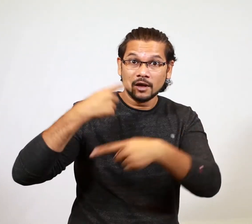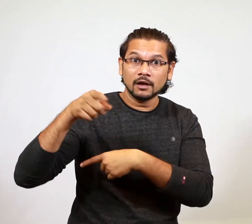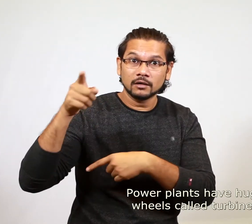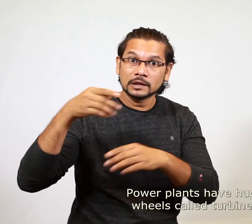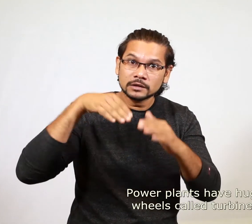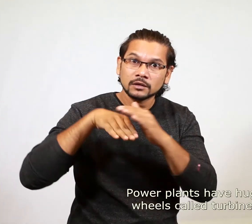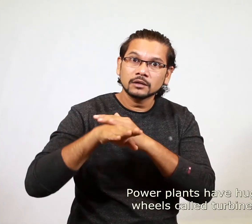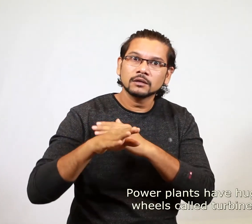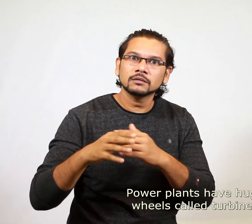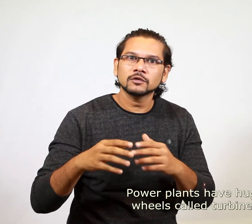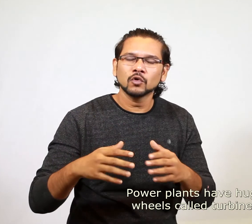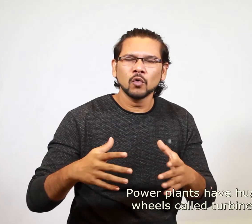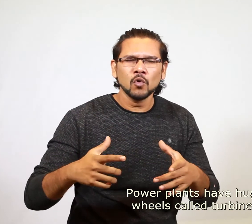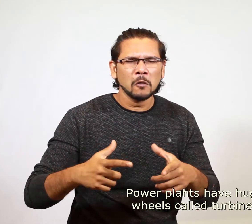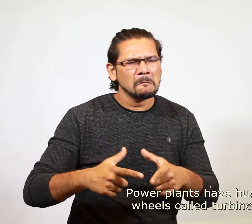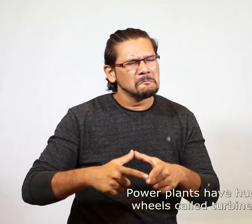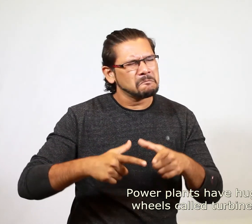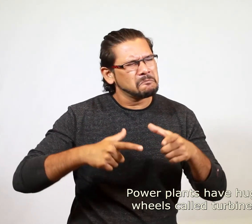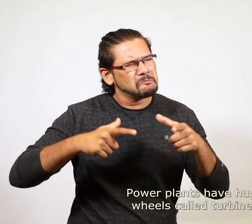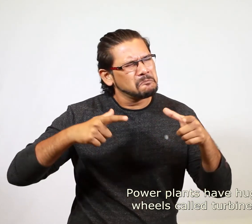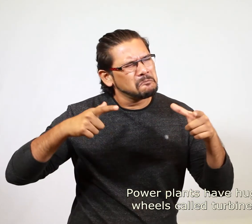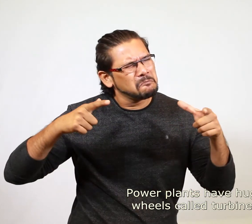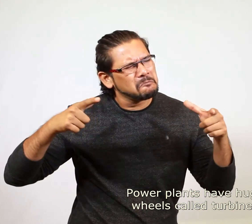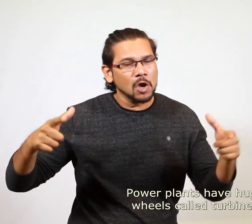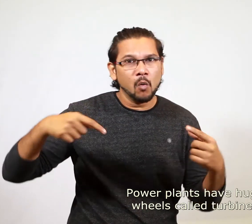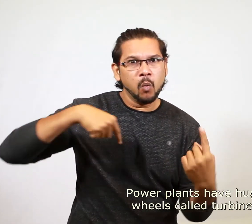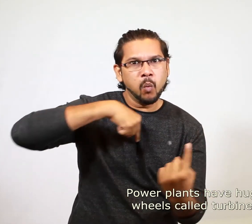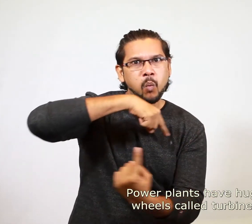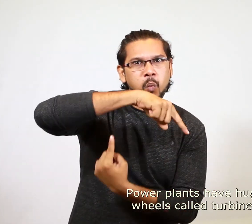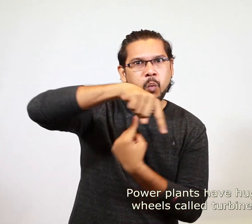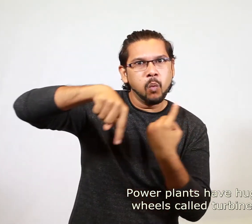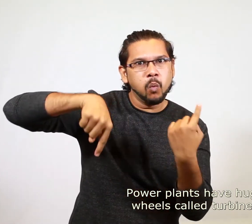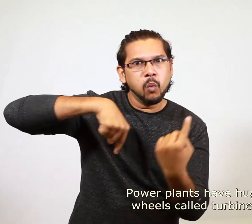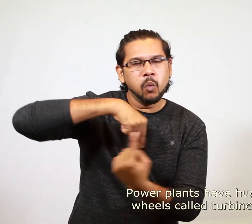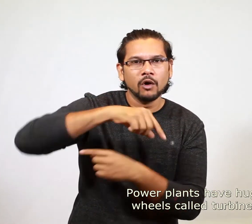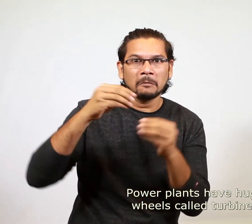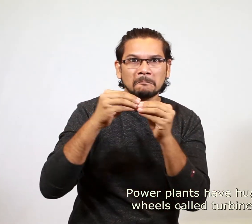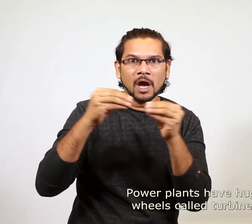Power plants have huge wheels called turbines. Huge wheels